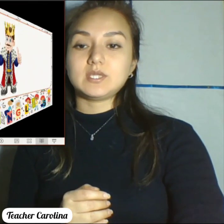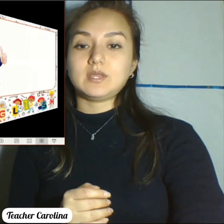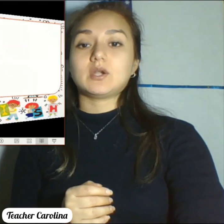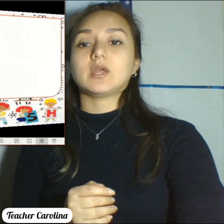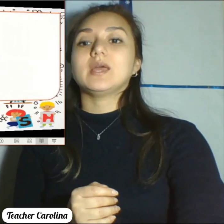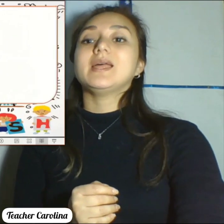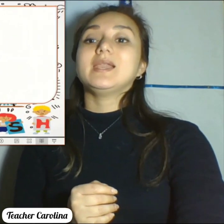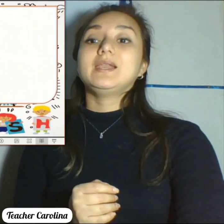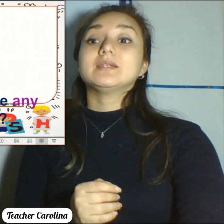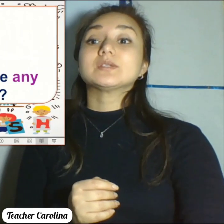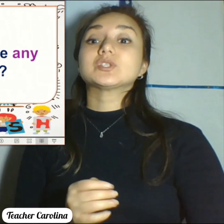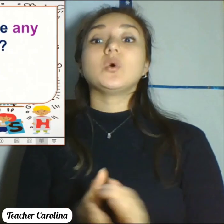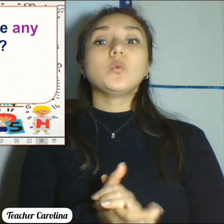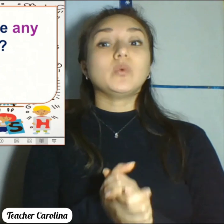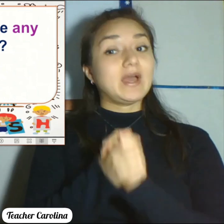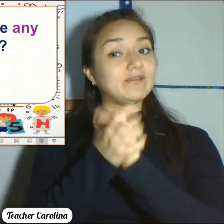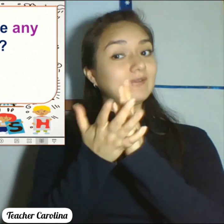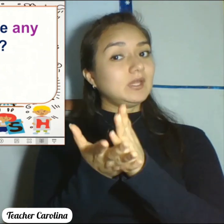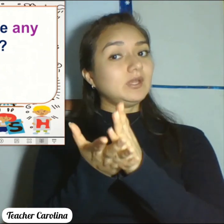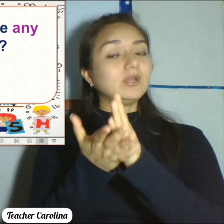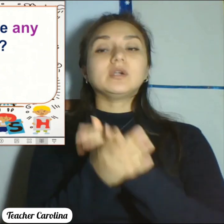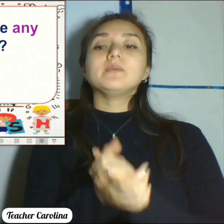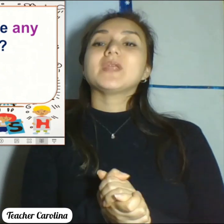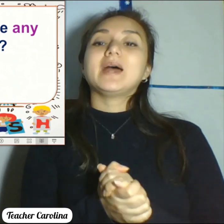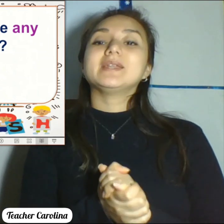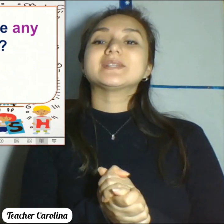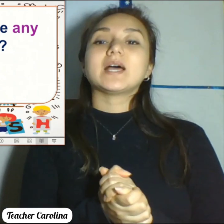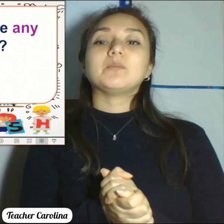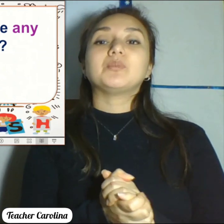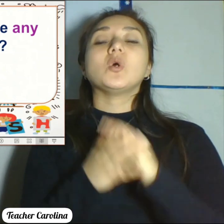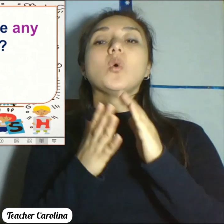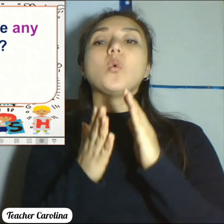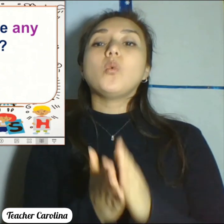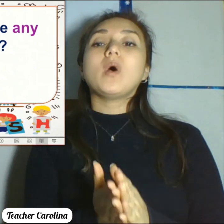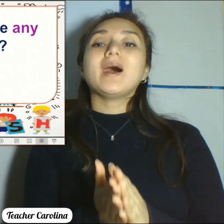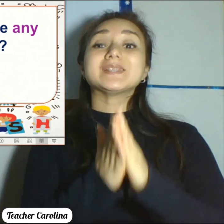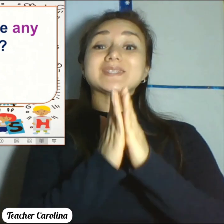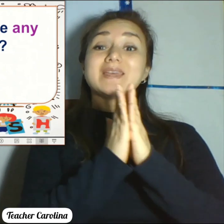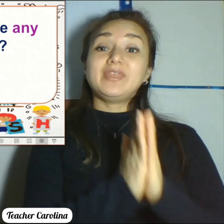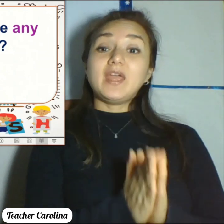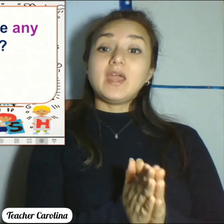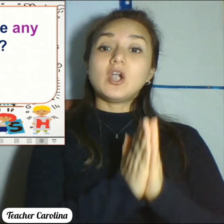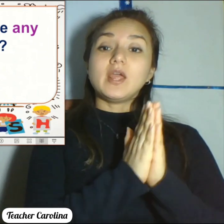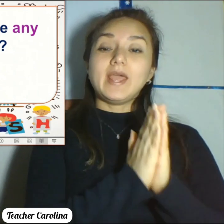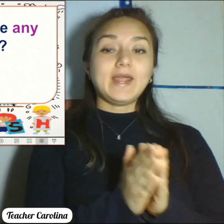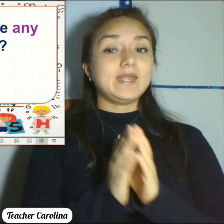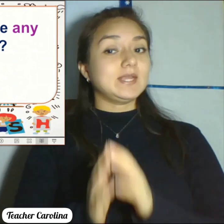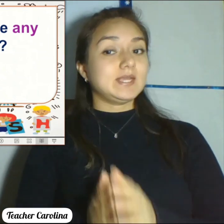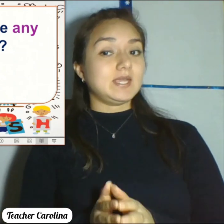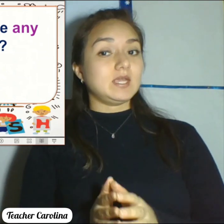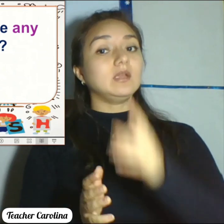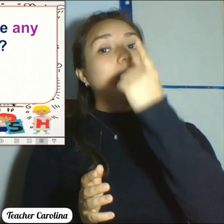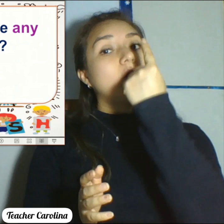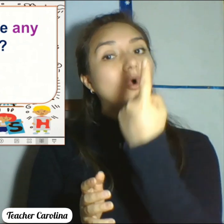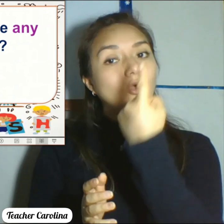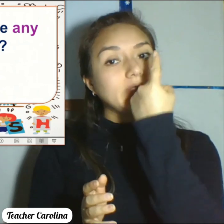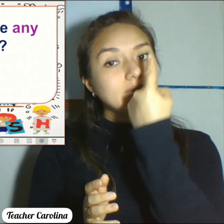there. So we have in here an example. Was there any king? Only